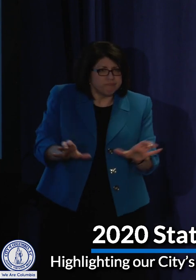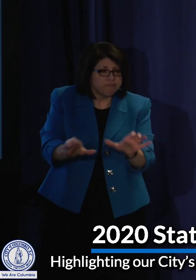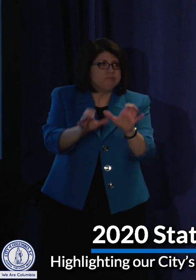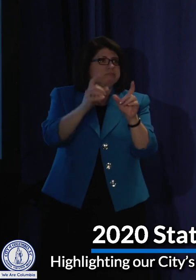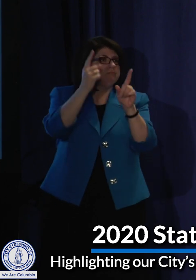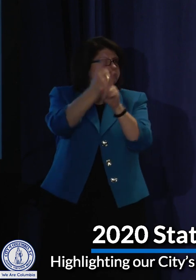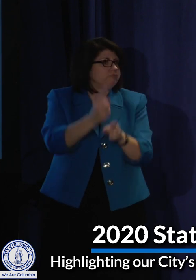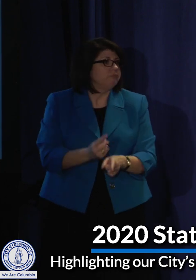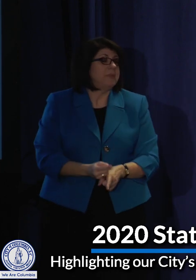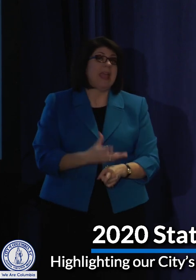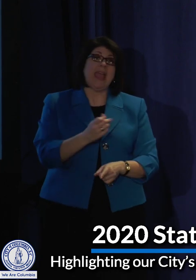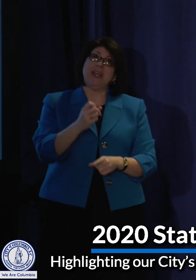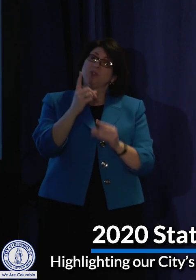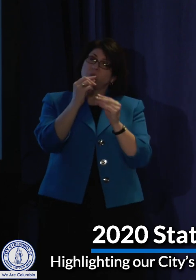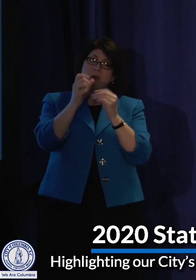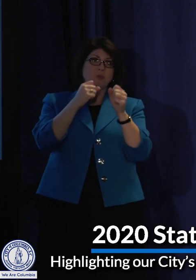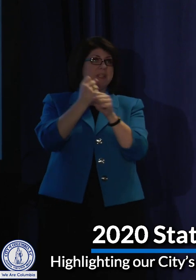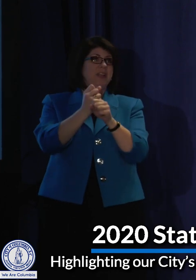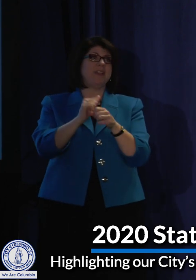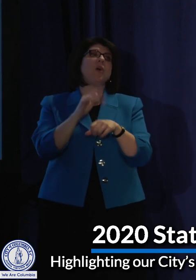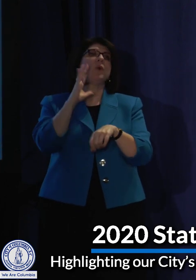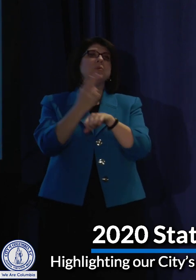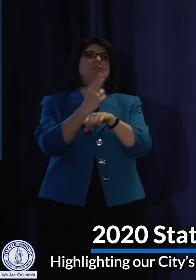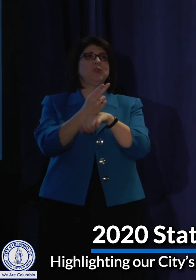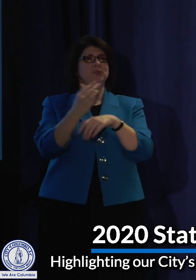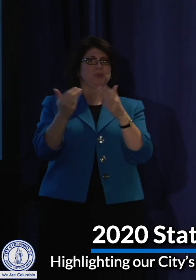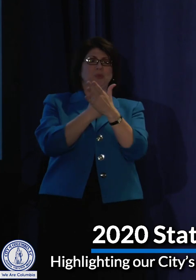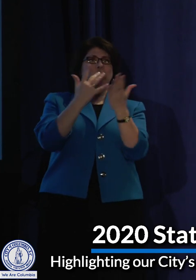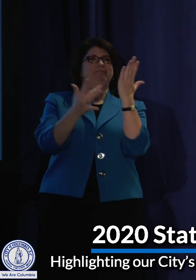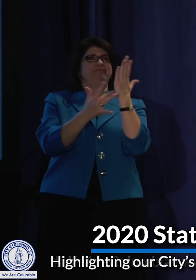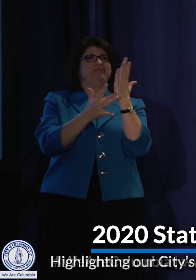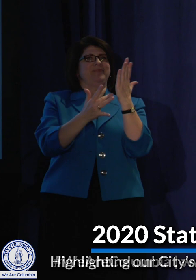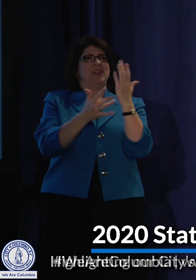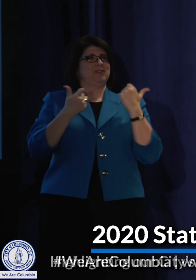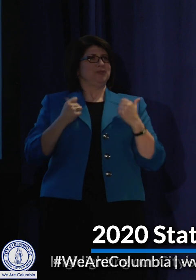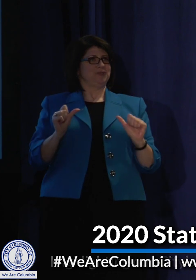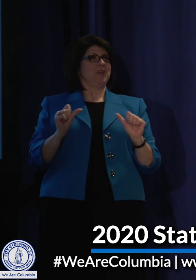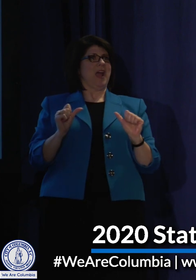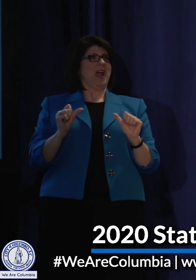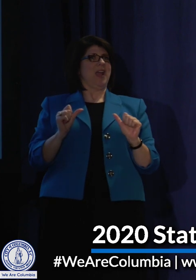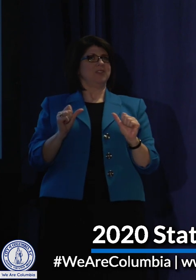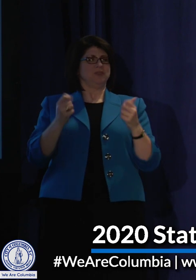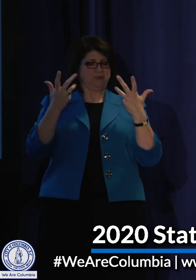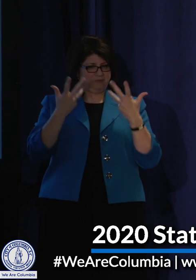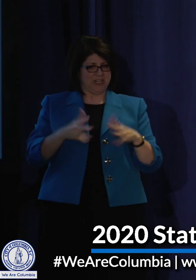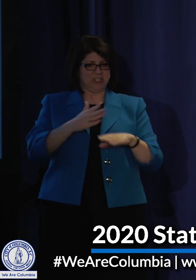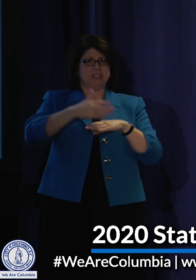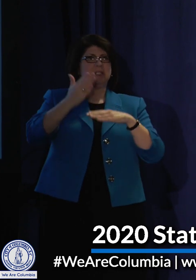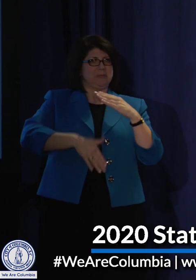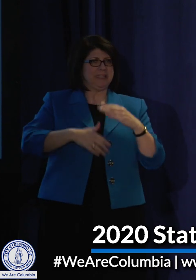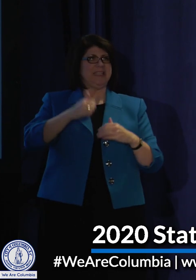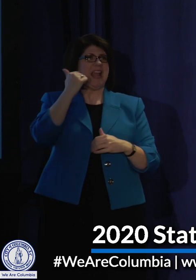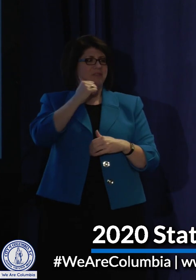in which we're going to use innovative tools to try and get our everyday tasks done.